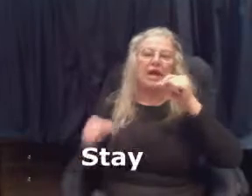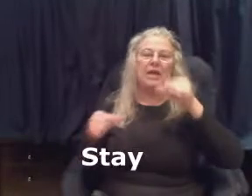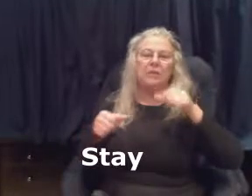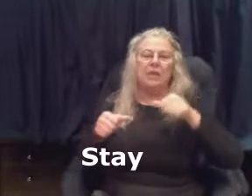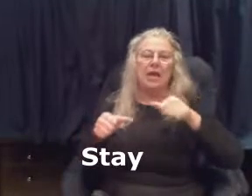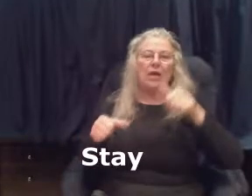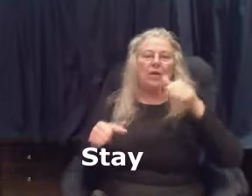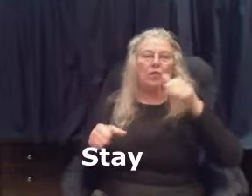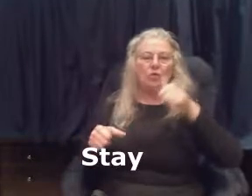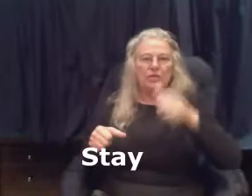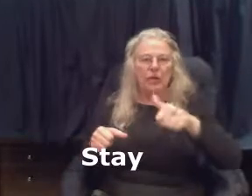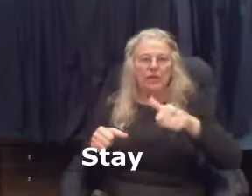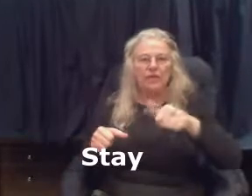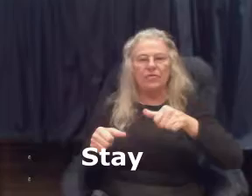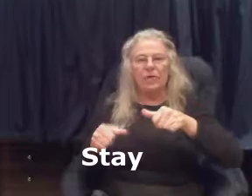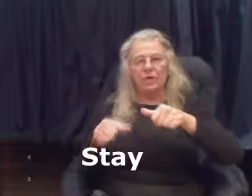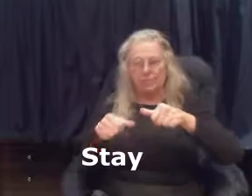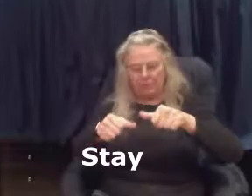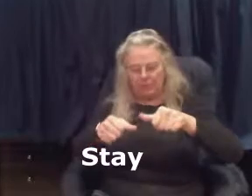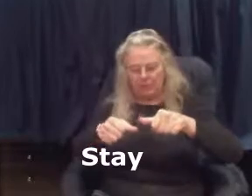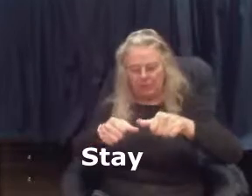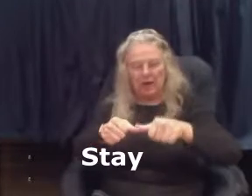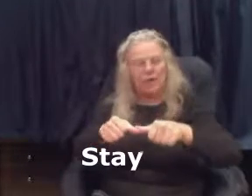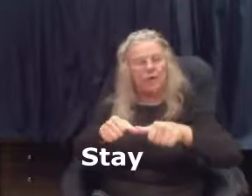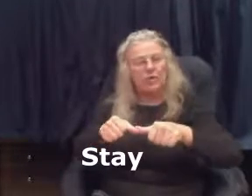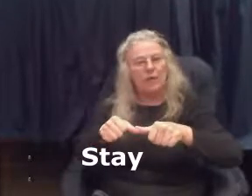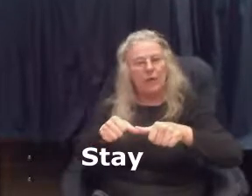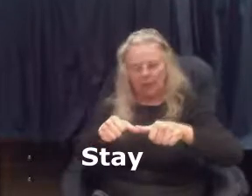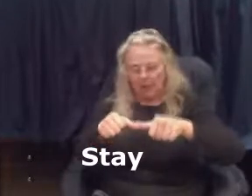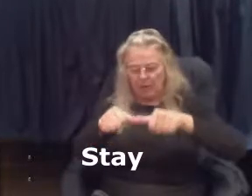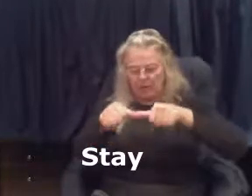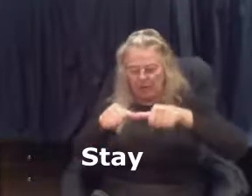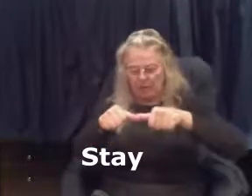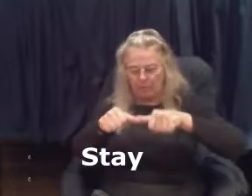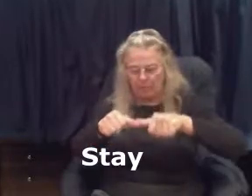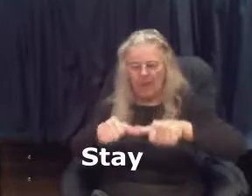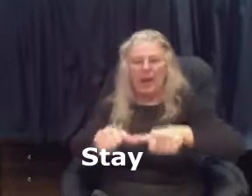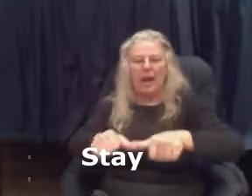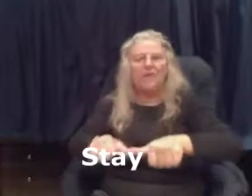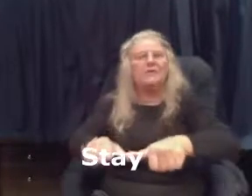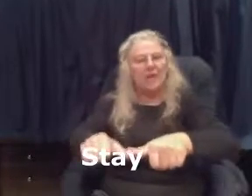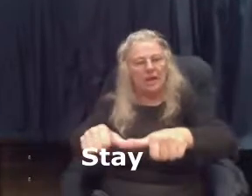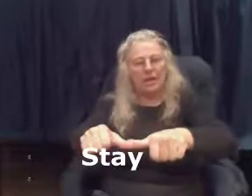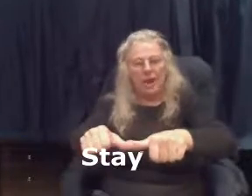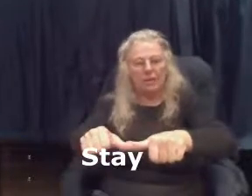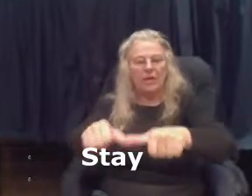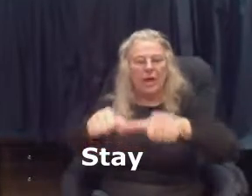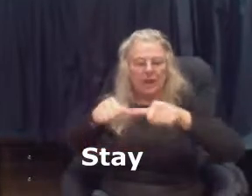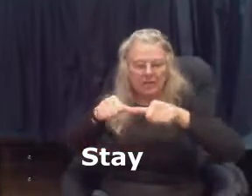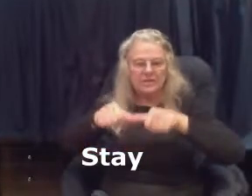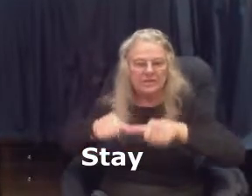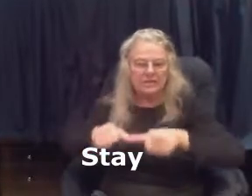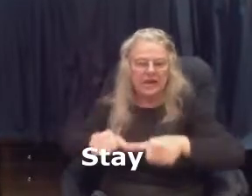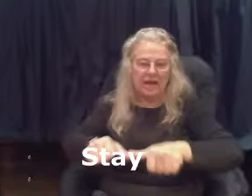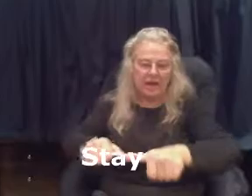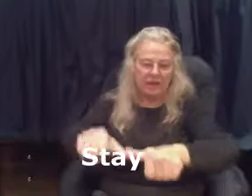Stay, your dominant thumb on top of your non-dominant thumb and take it out. Stay.